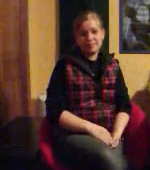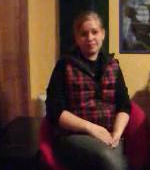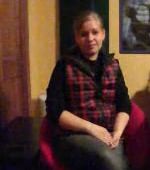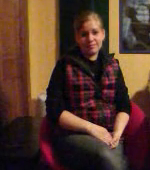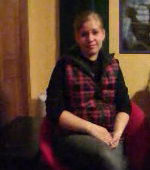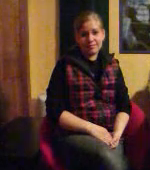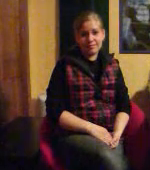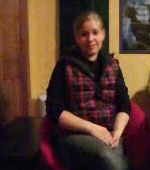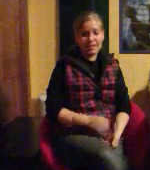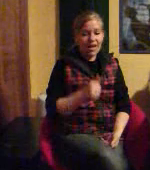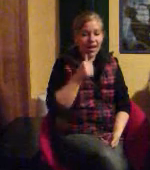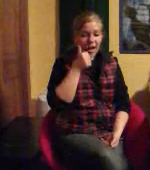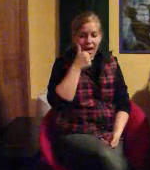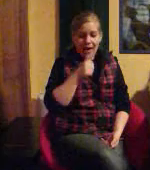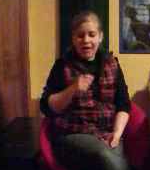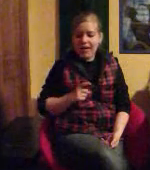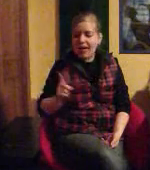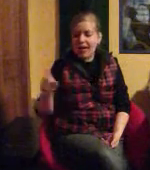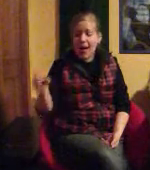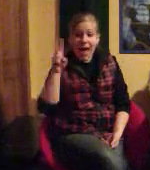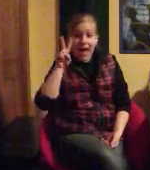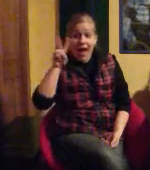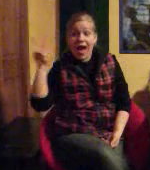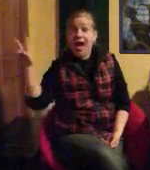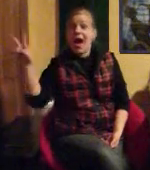She could even see on top of her mother's desk.